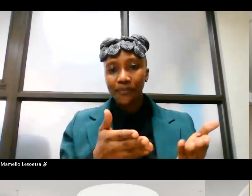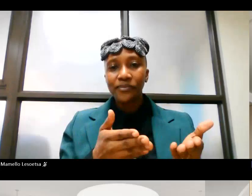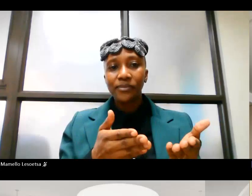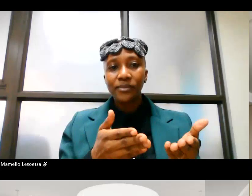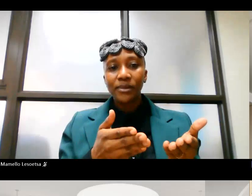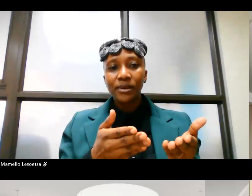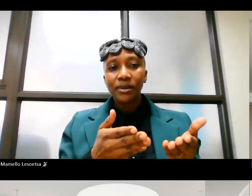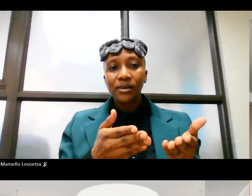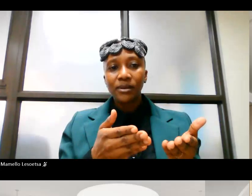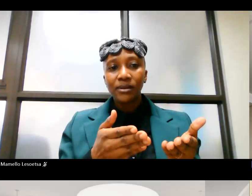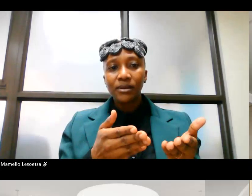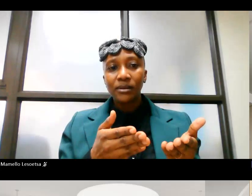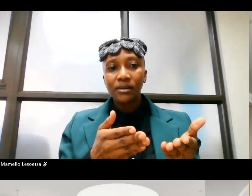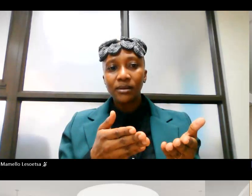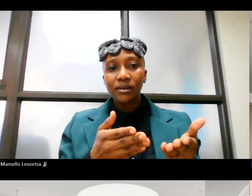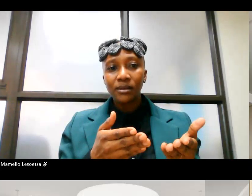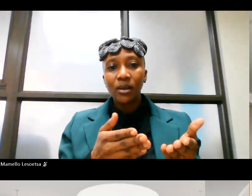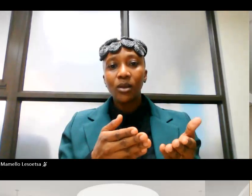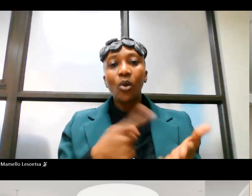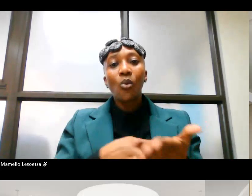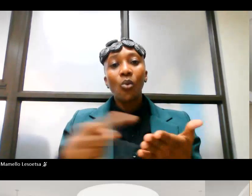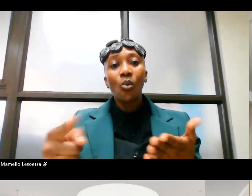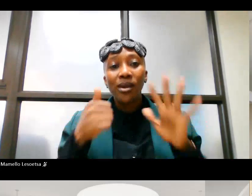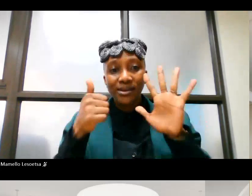week's session.